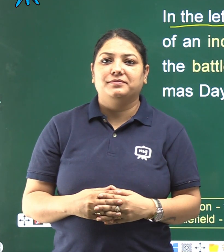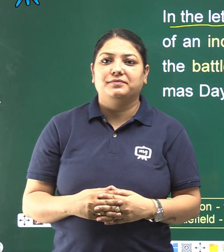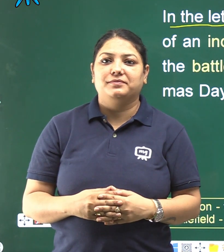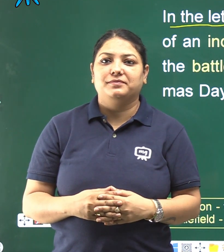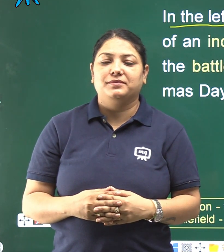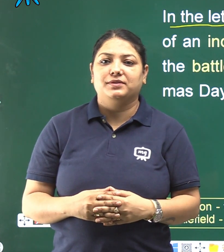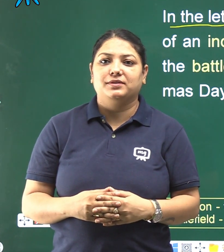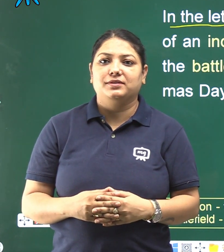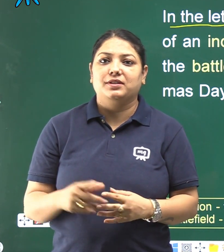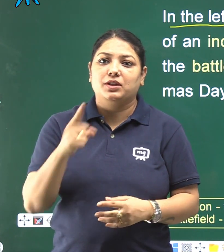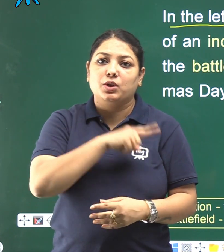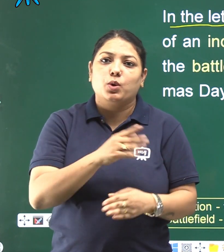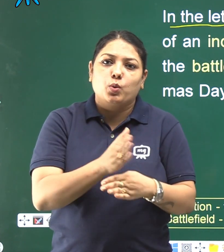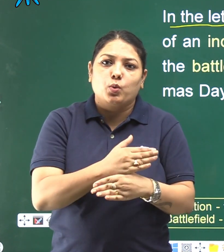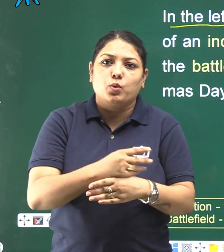there was a narration